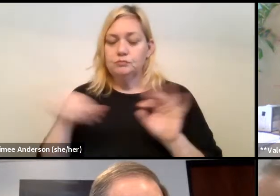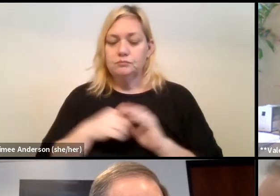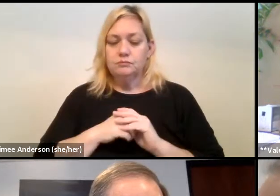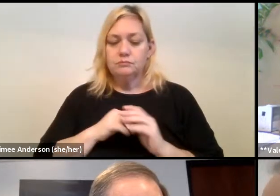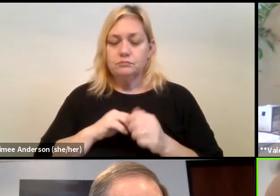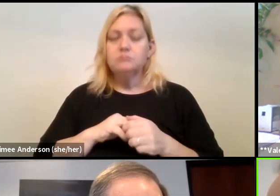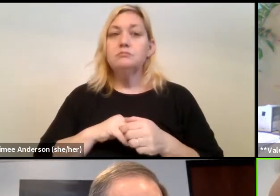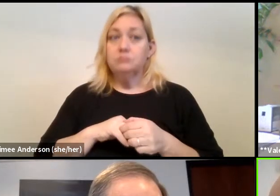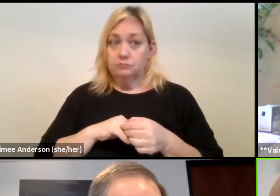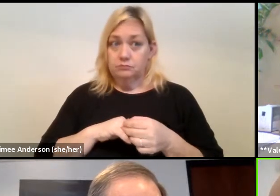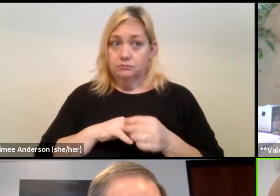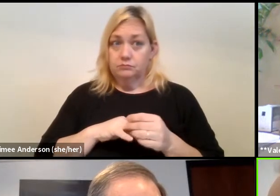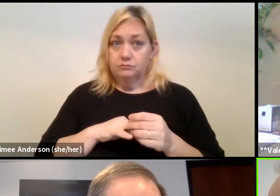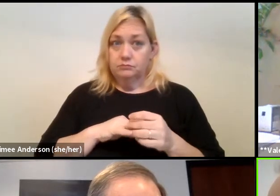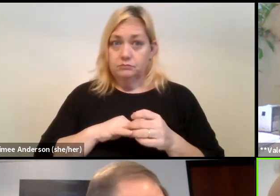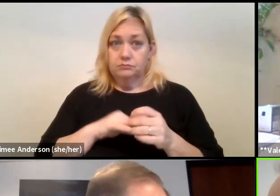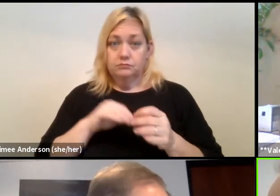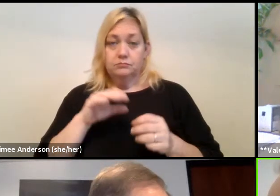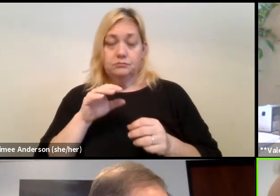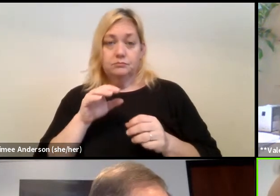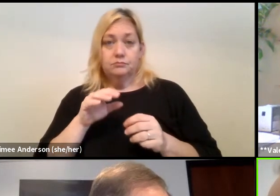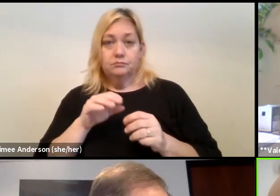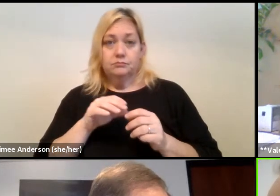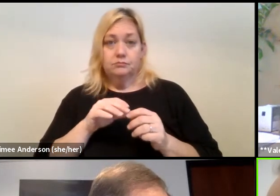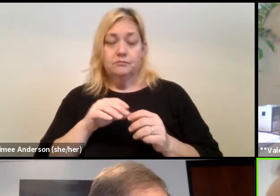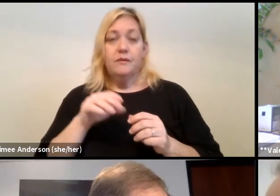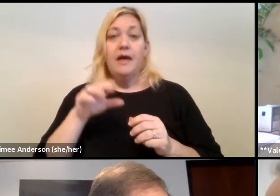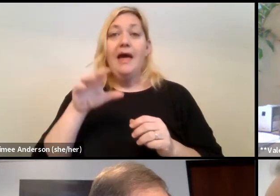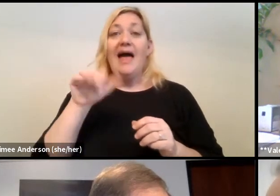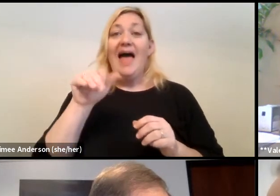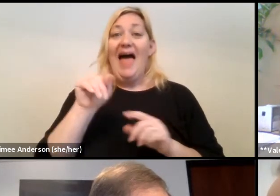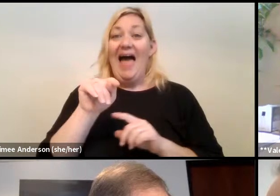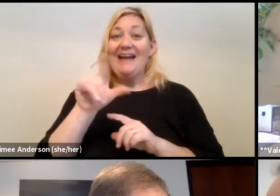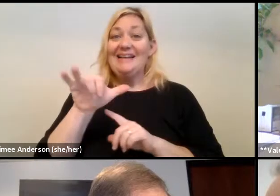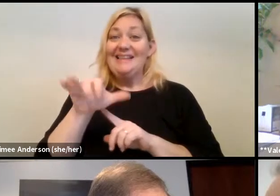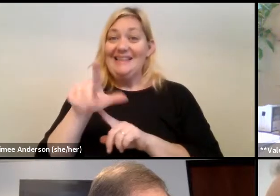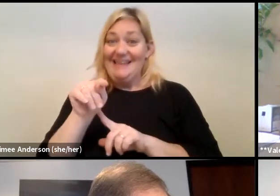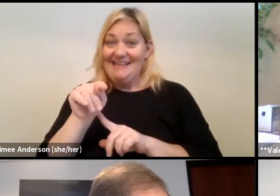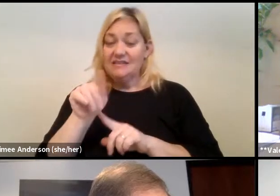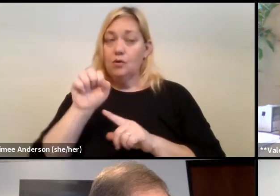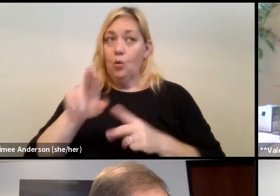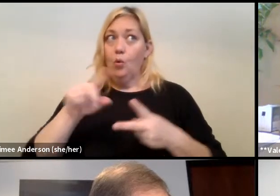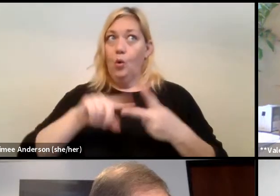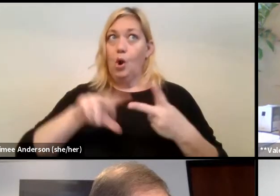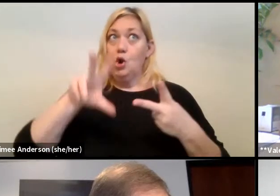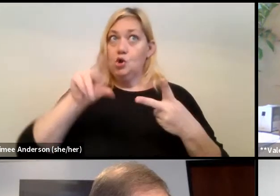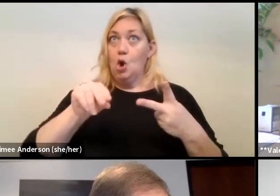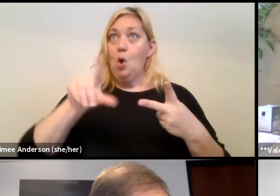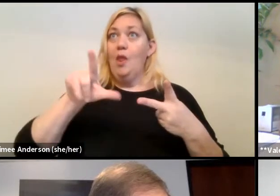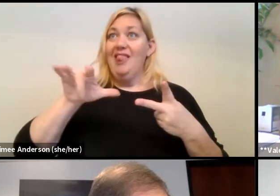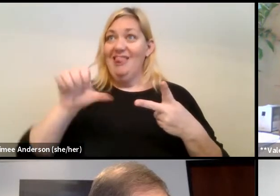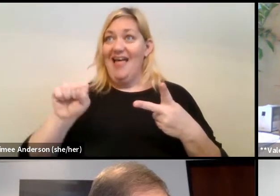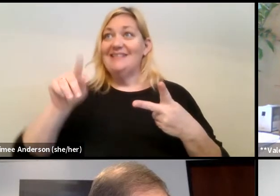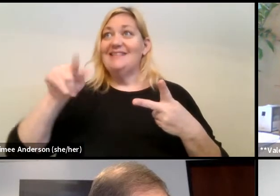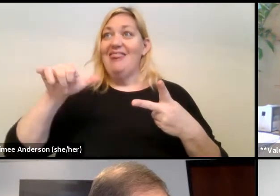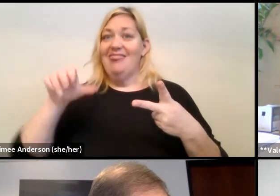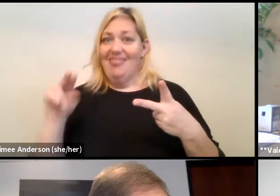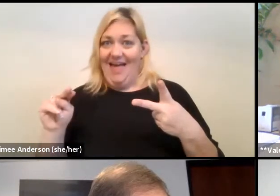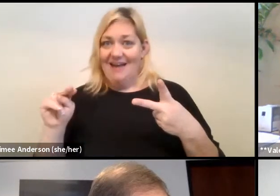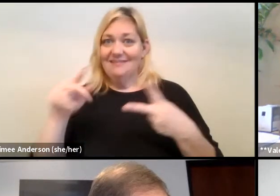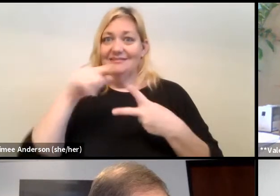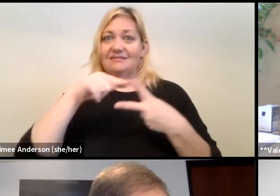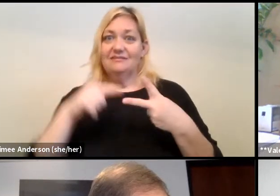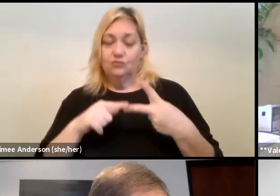I guess the question is it at least or no later, no less than? I mean, I had said no less than. I think no less than and at